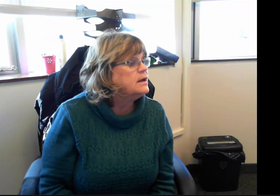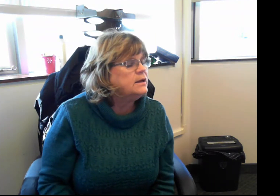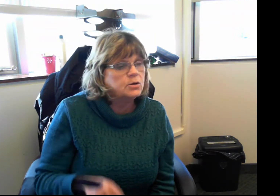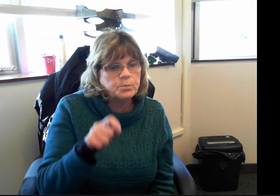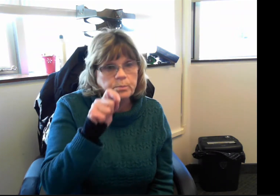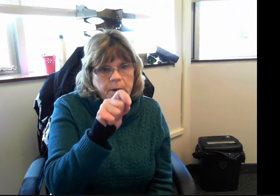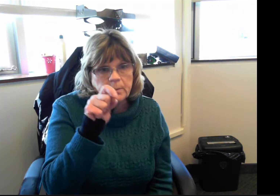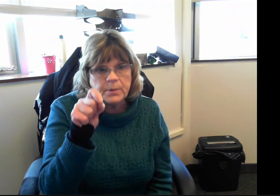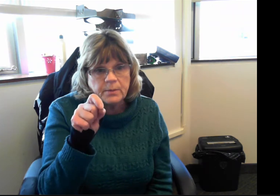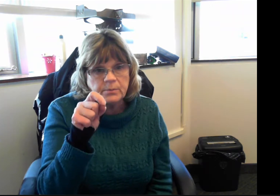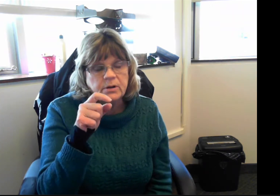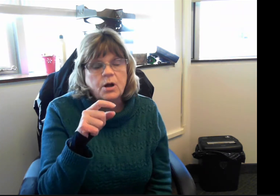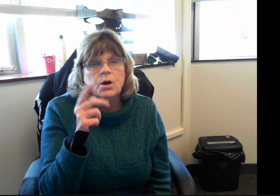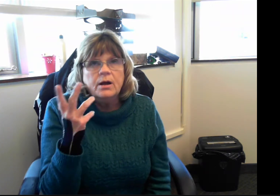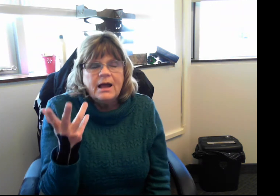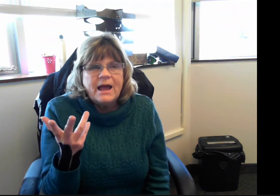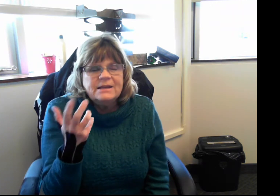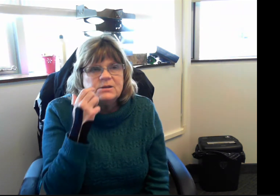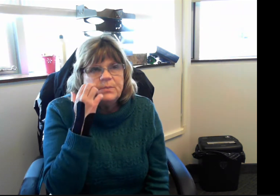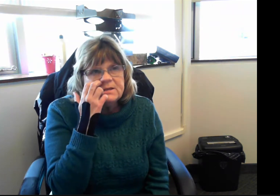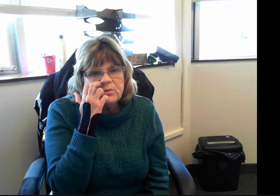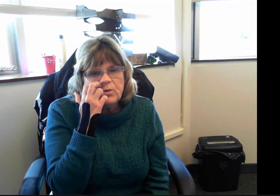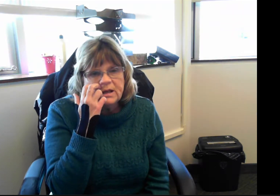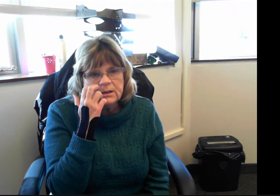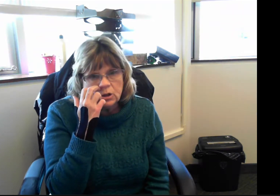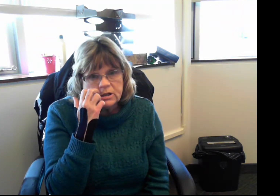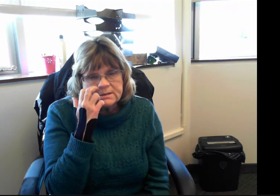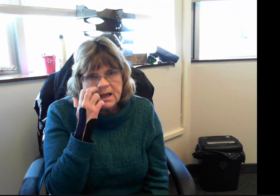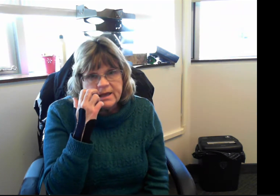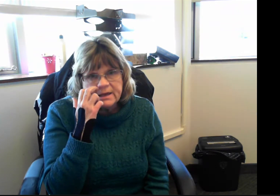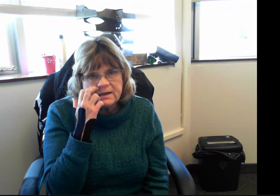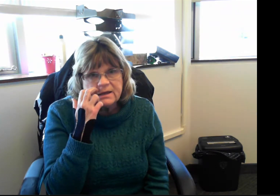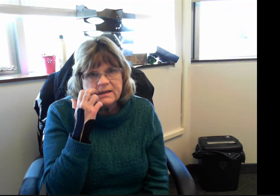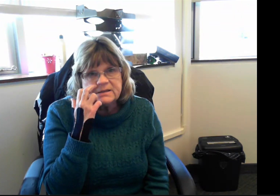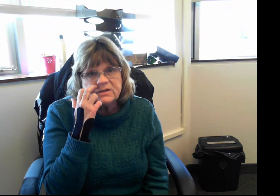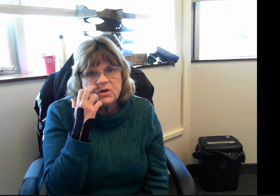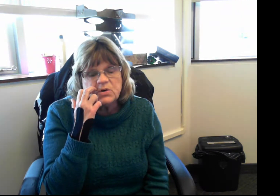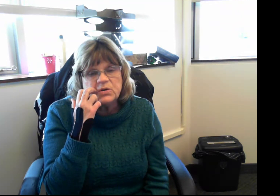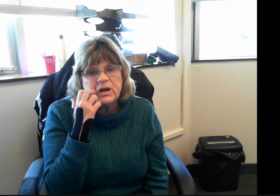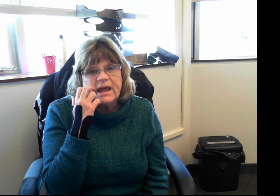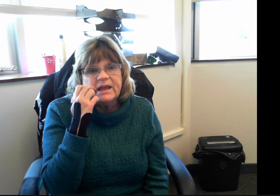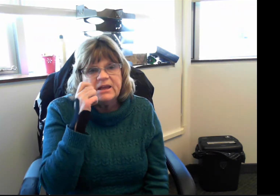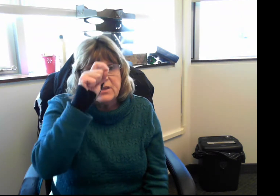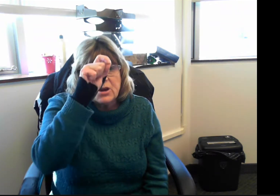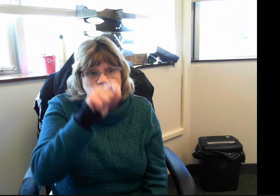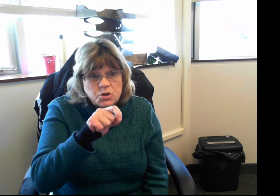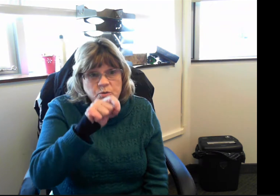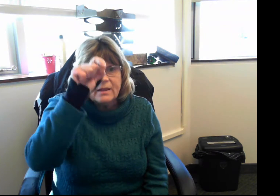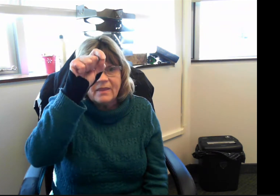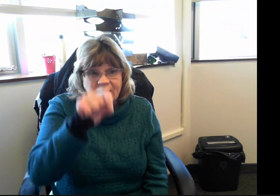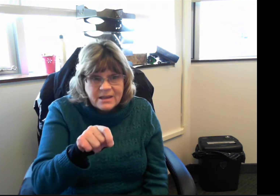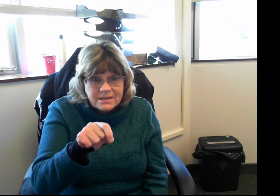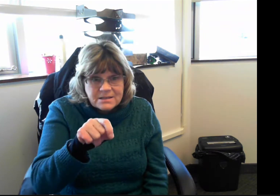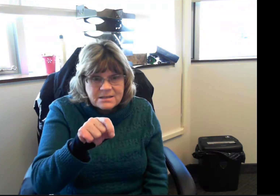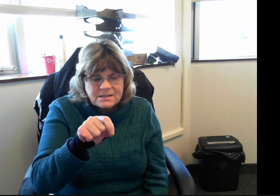Okay, or bump, bump. It depends on what it looks like. So if they're doing this,